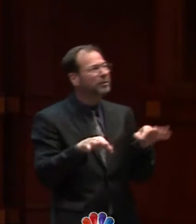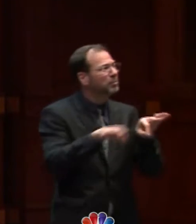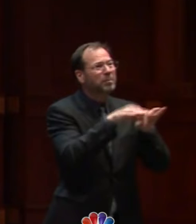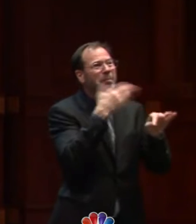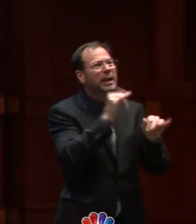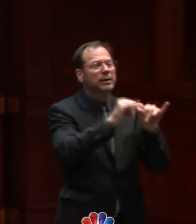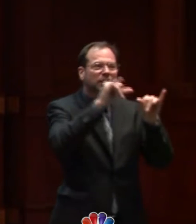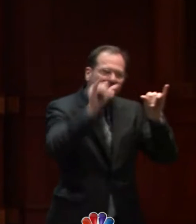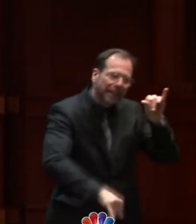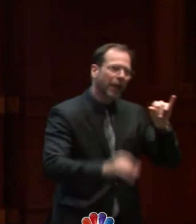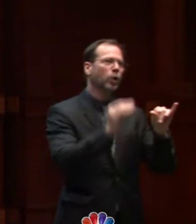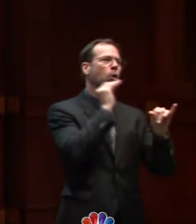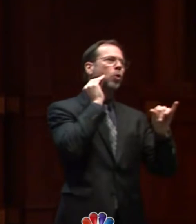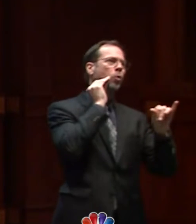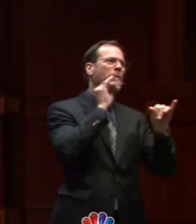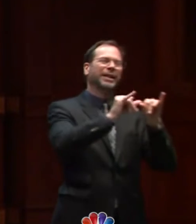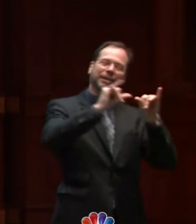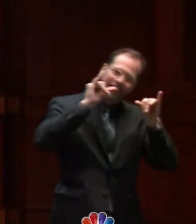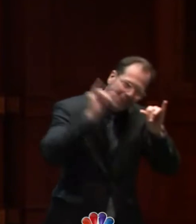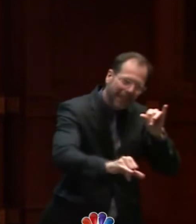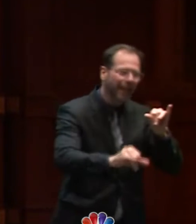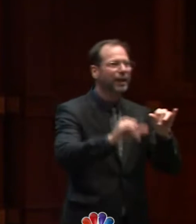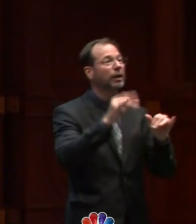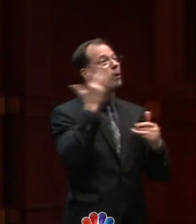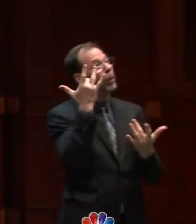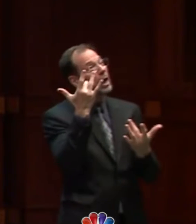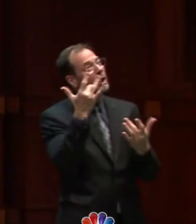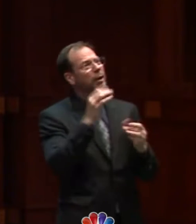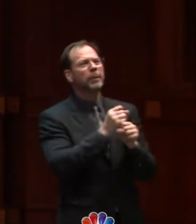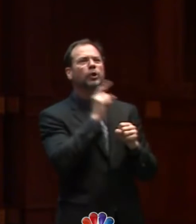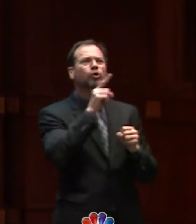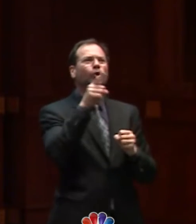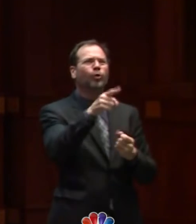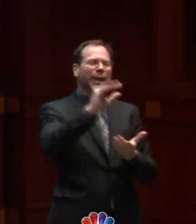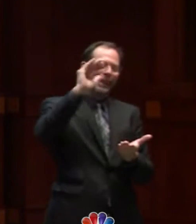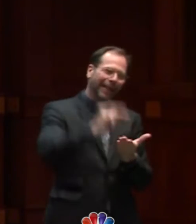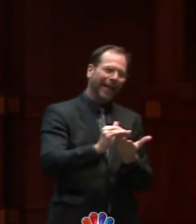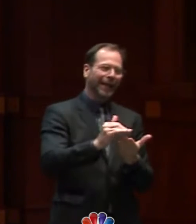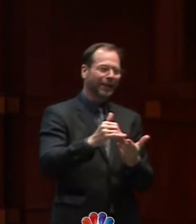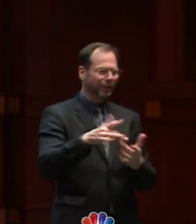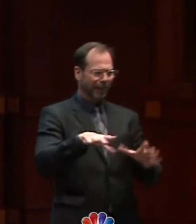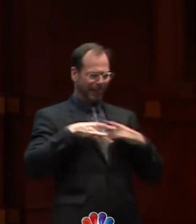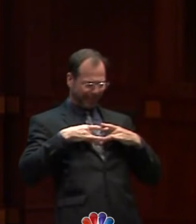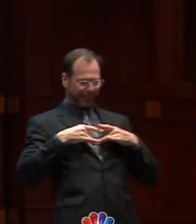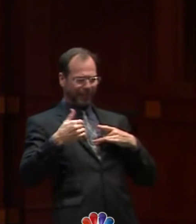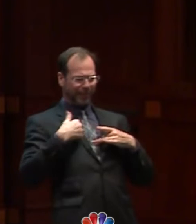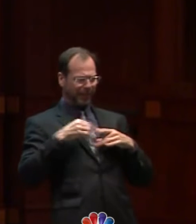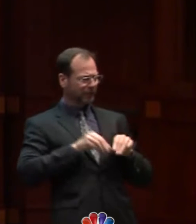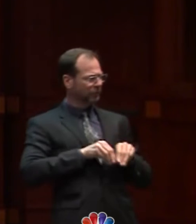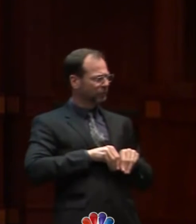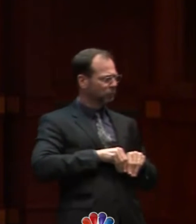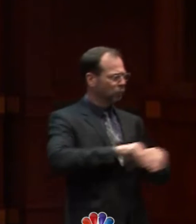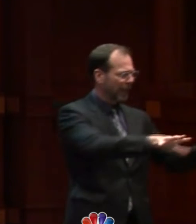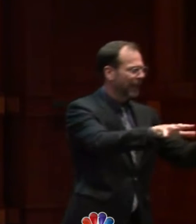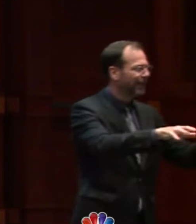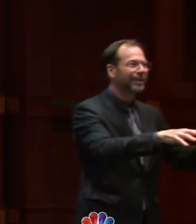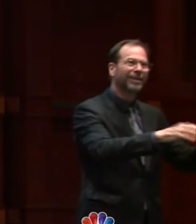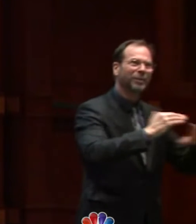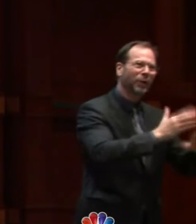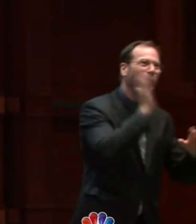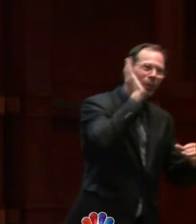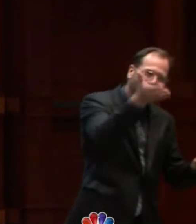you to stay at home. Staying at home will ensure that you reduce the possibility of you contracting COVID-19. It